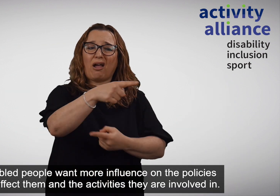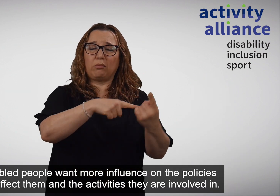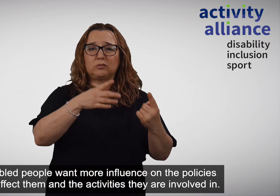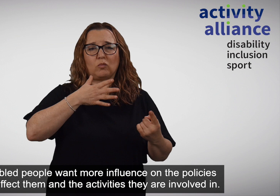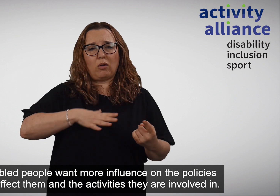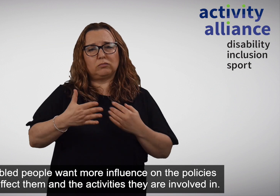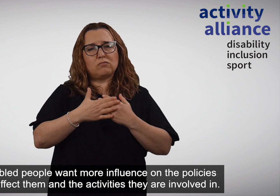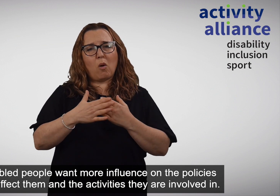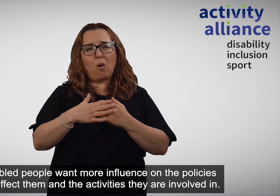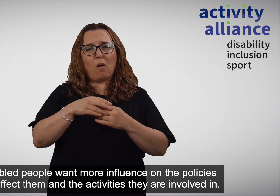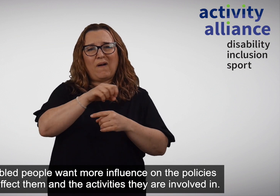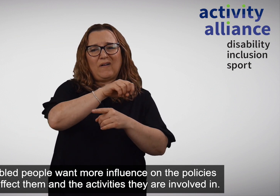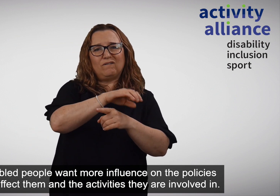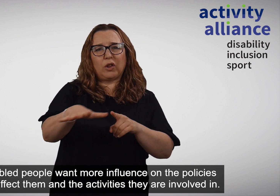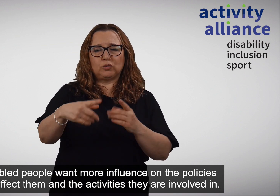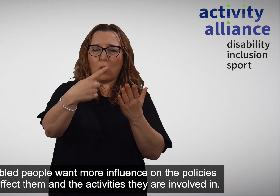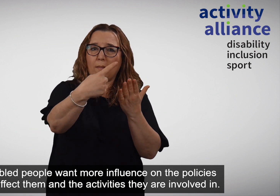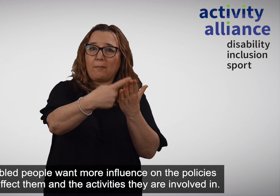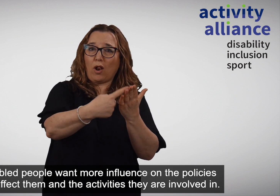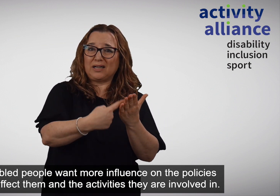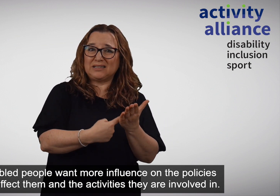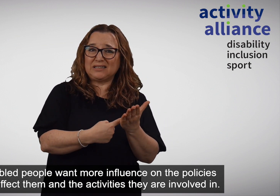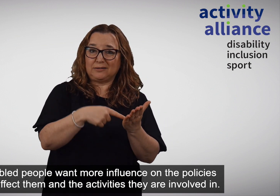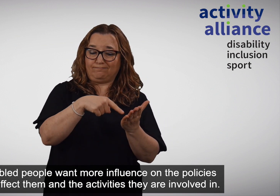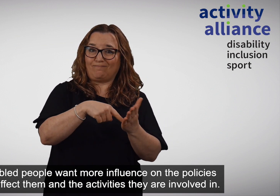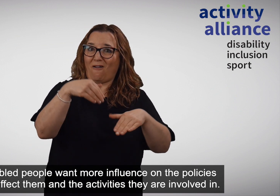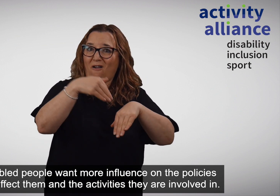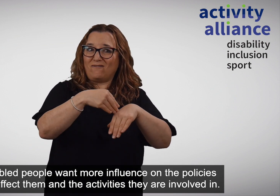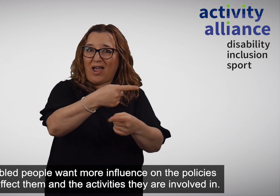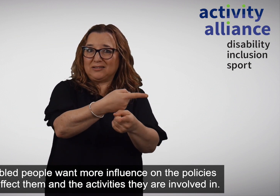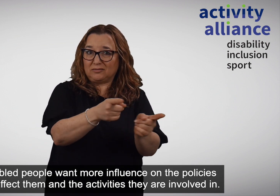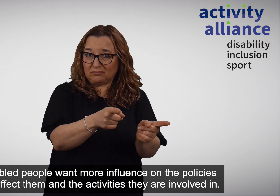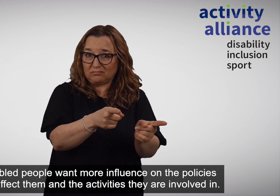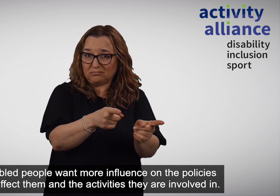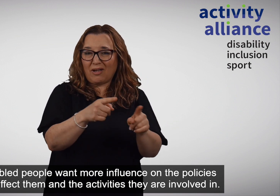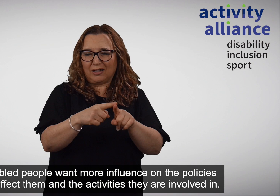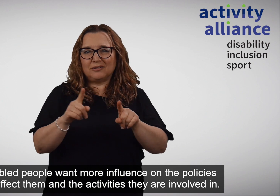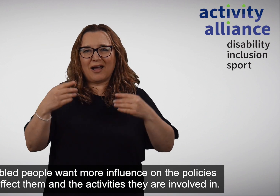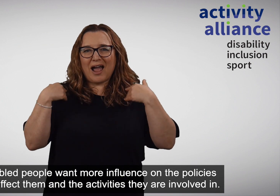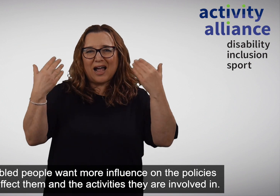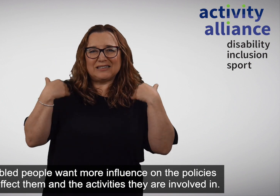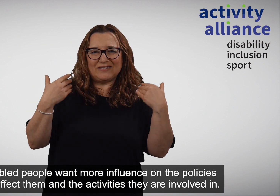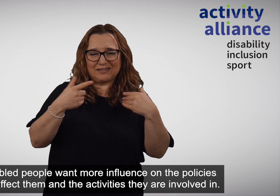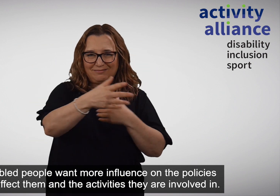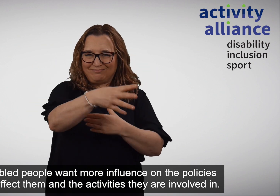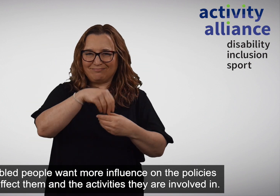Disabled people want more influence on the policies that affect them and the activities they're involved in.